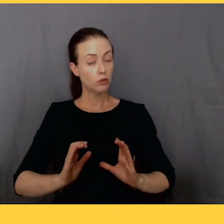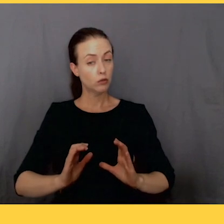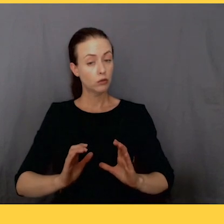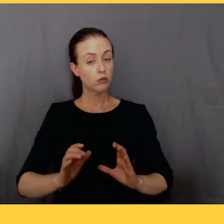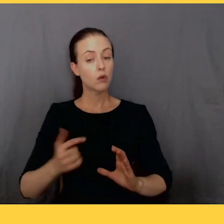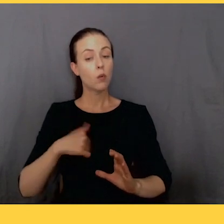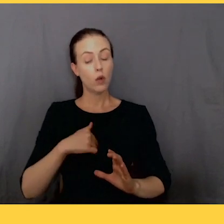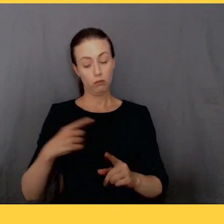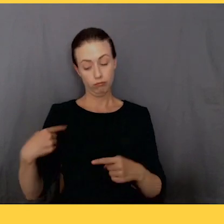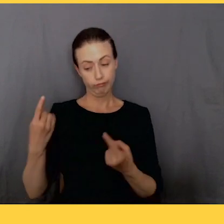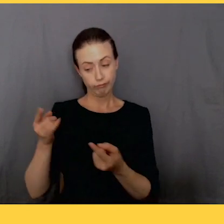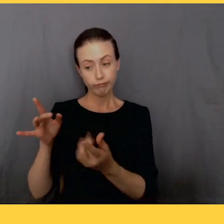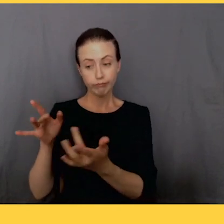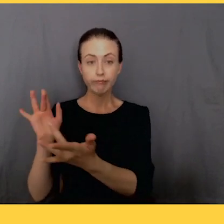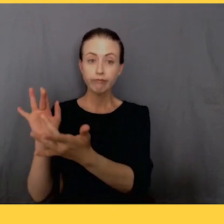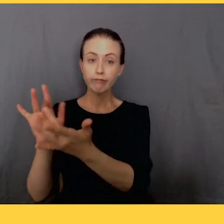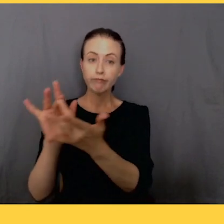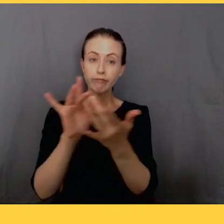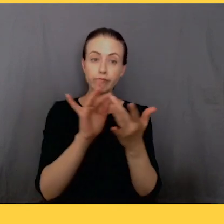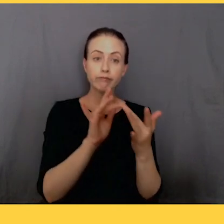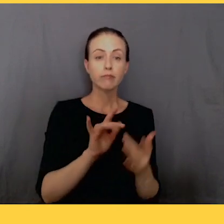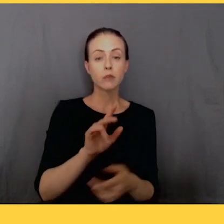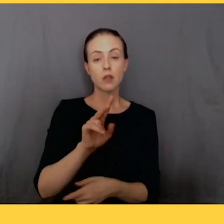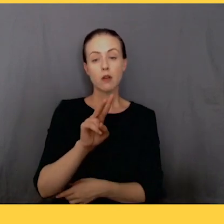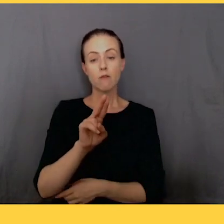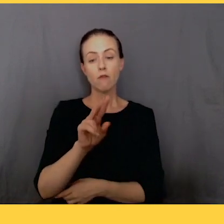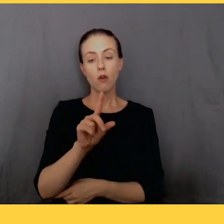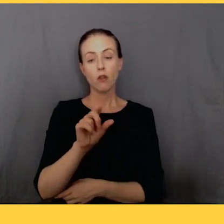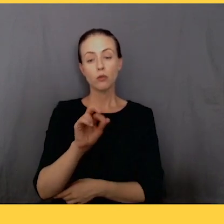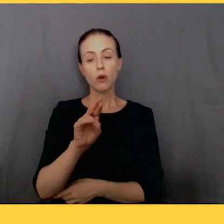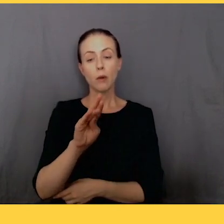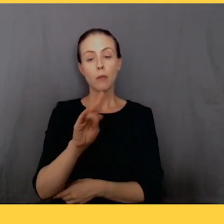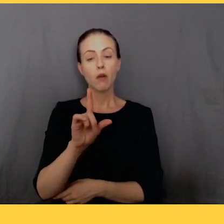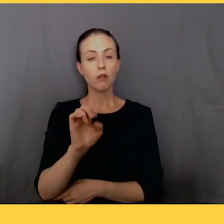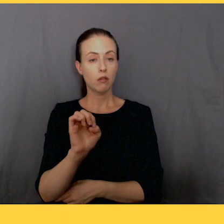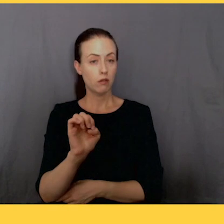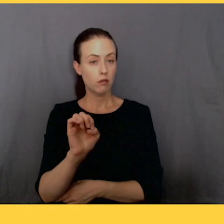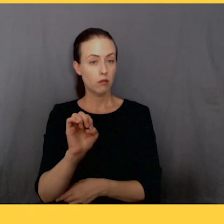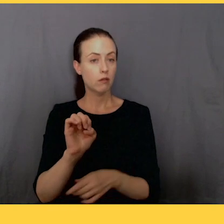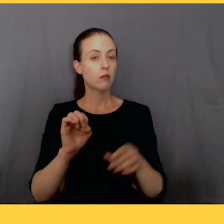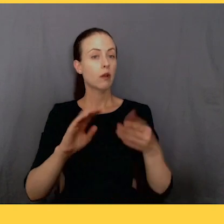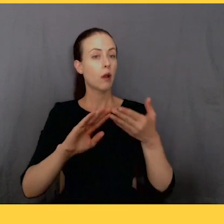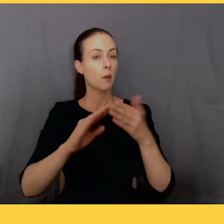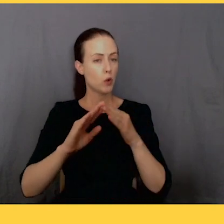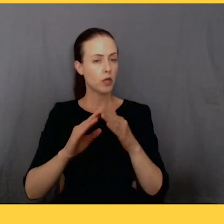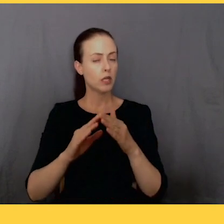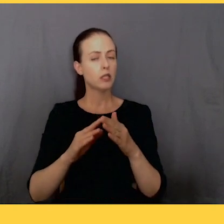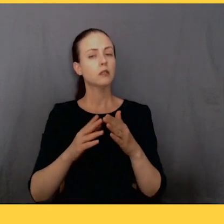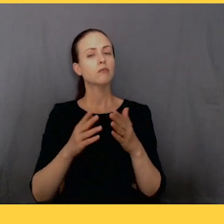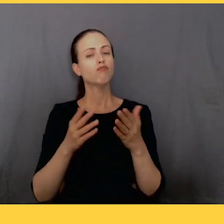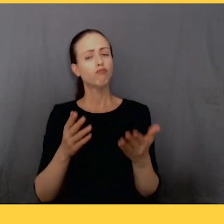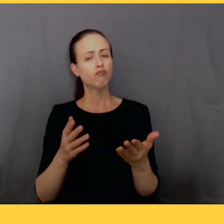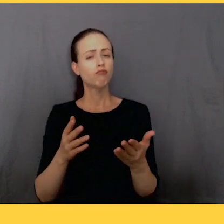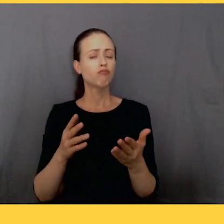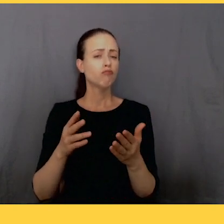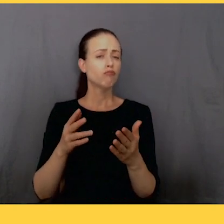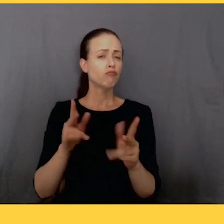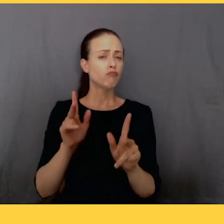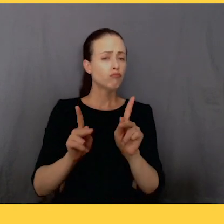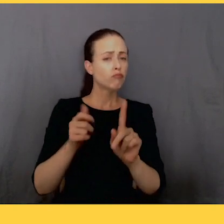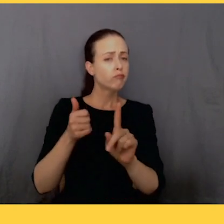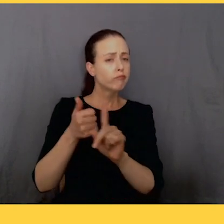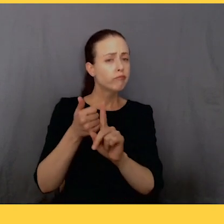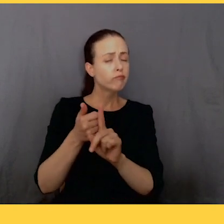out to our vulnerable communities. And in our vulnerable communities, these are customers who may have